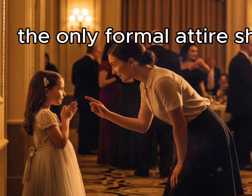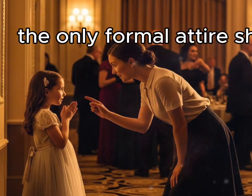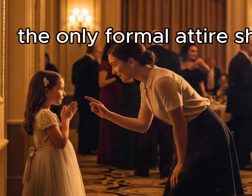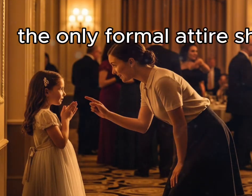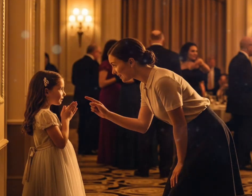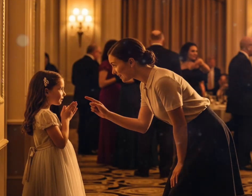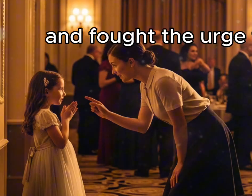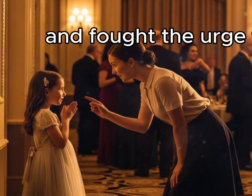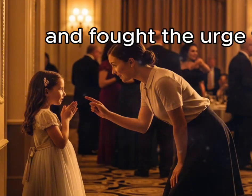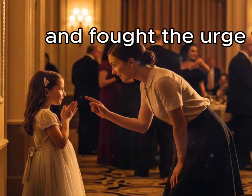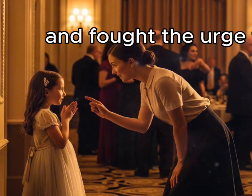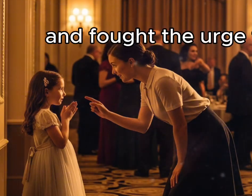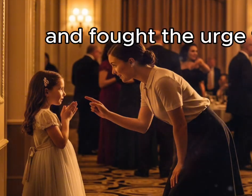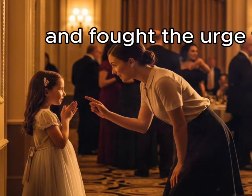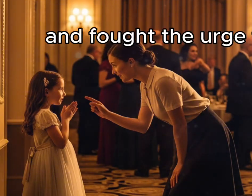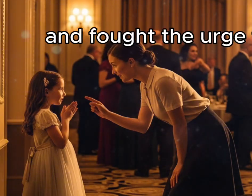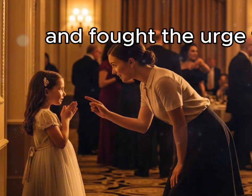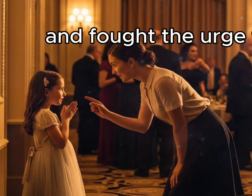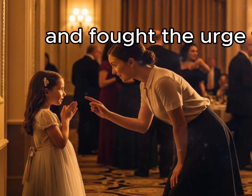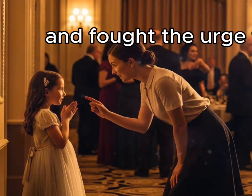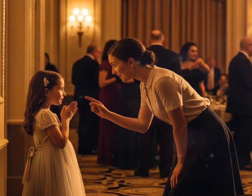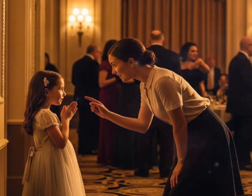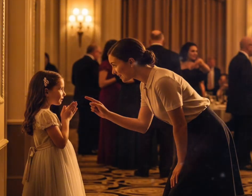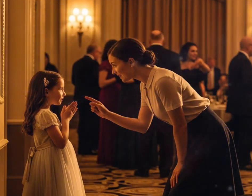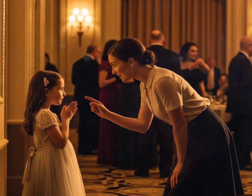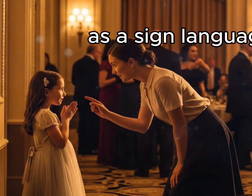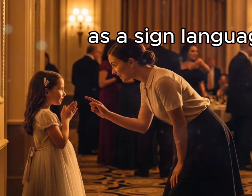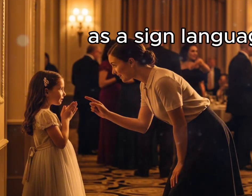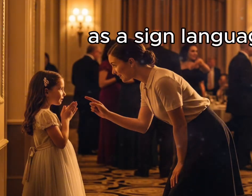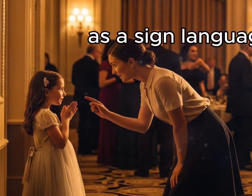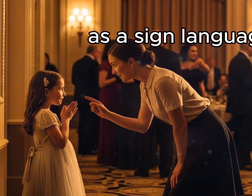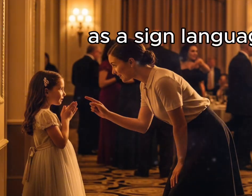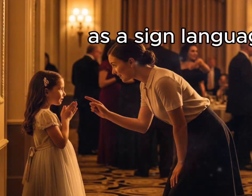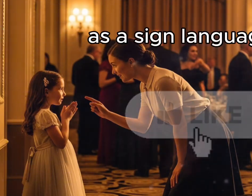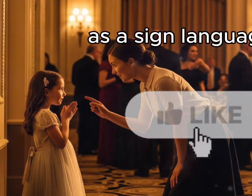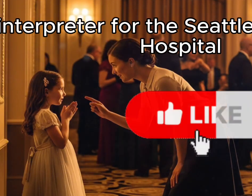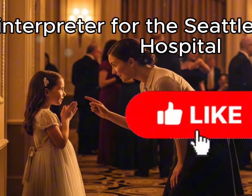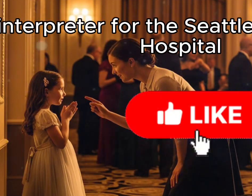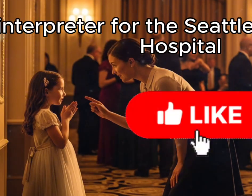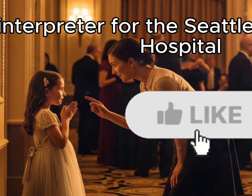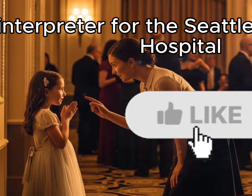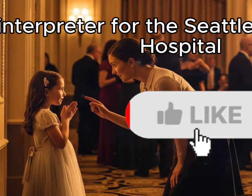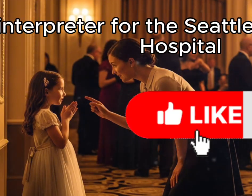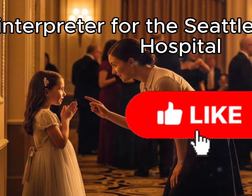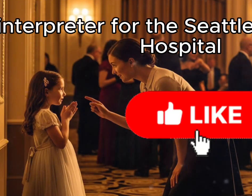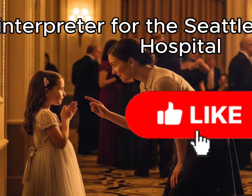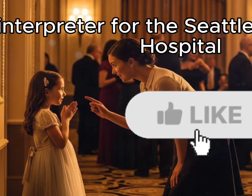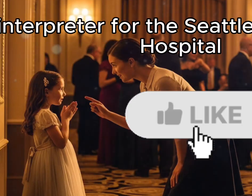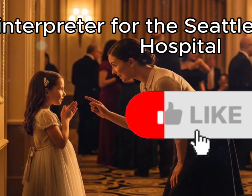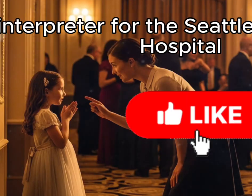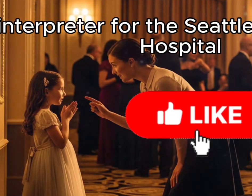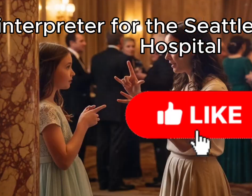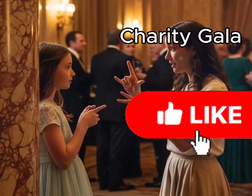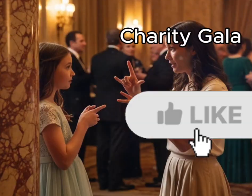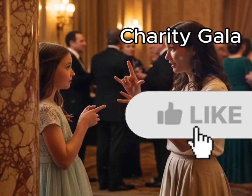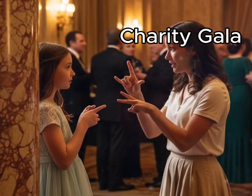owned, and fought the urge to flee. As a sign language interpreter for the Seattle Children's Hospital Charity